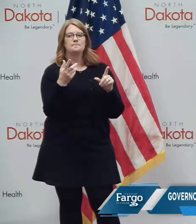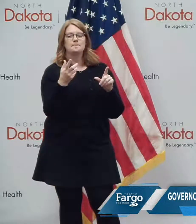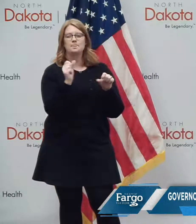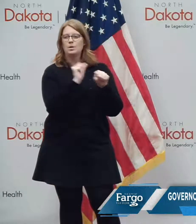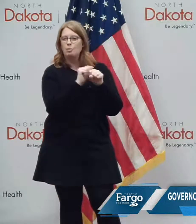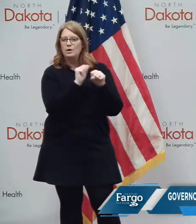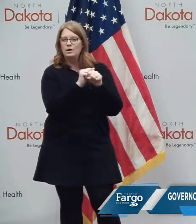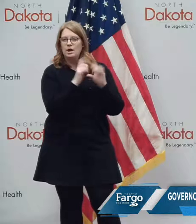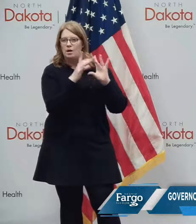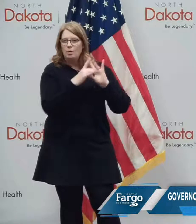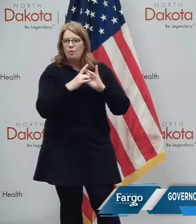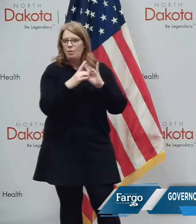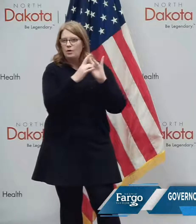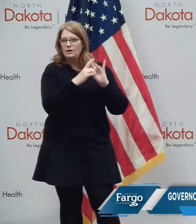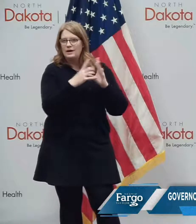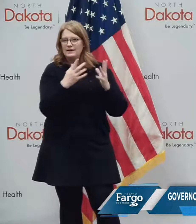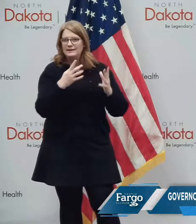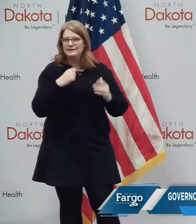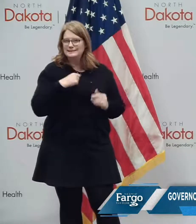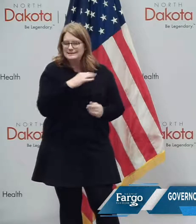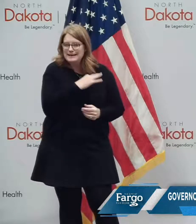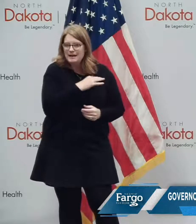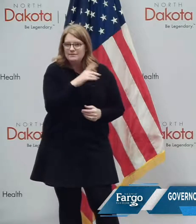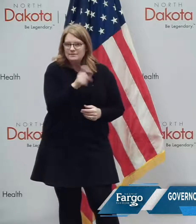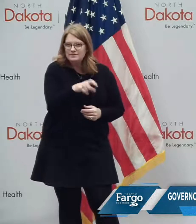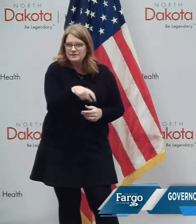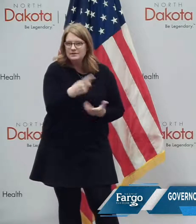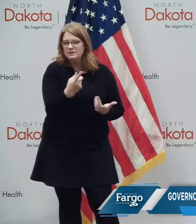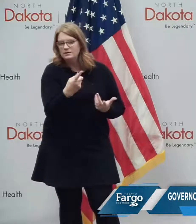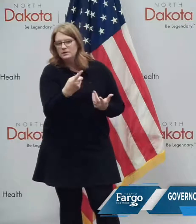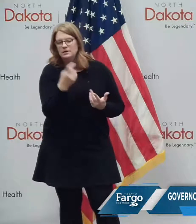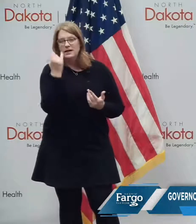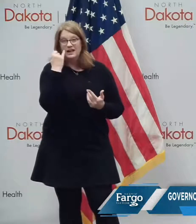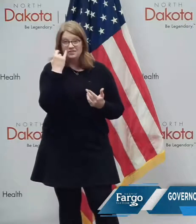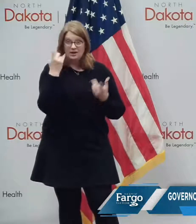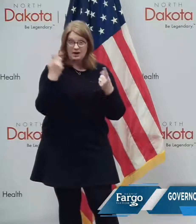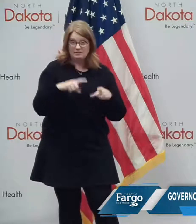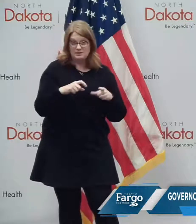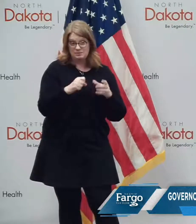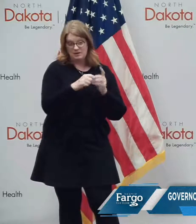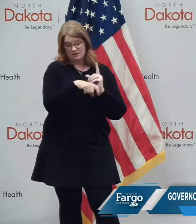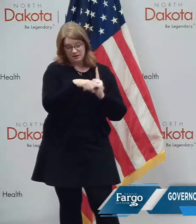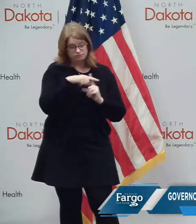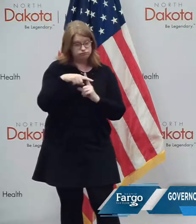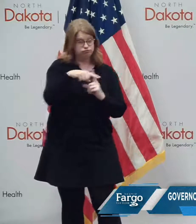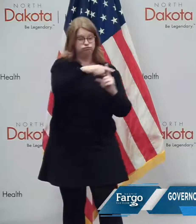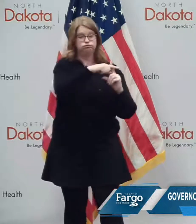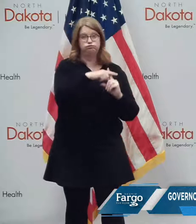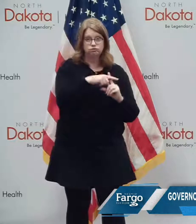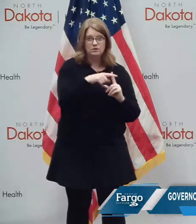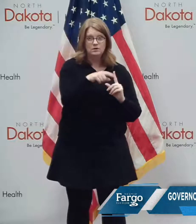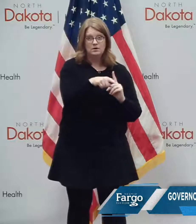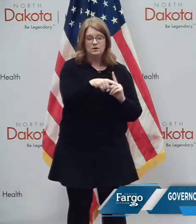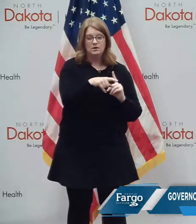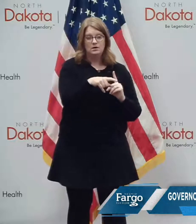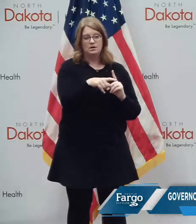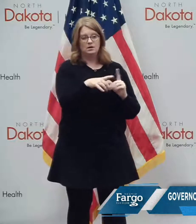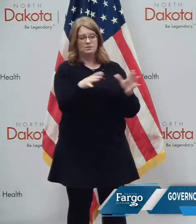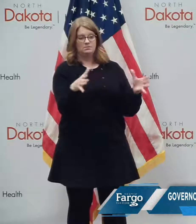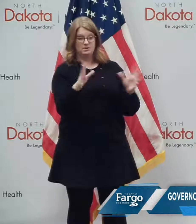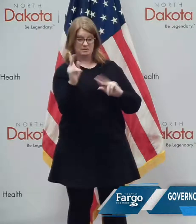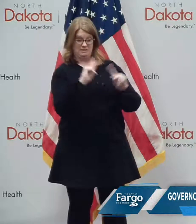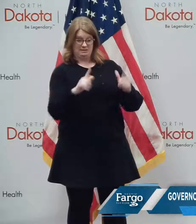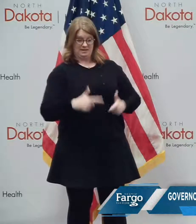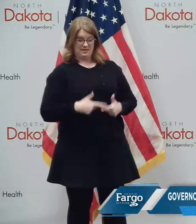working on coordinating staffing needs for facilities experiencing outbreaks, because if there's a number of positive cases with residents,